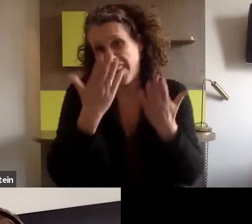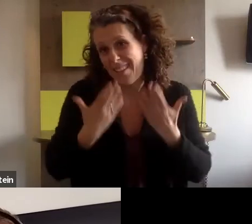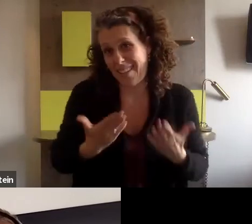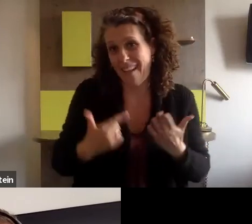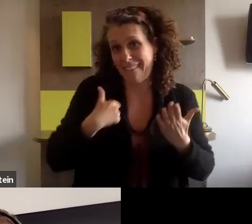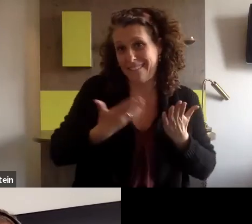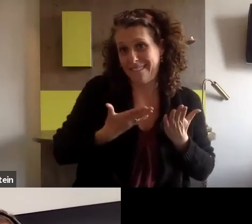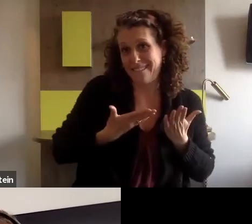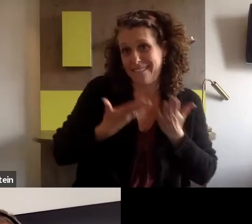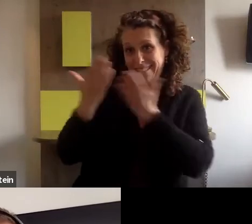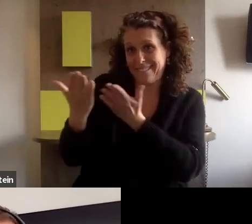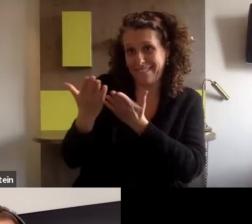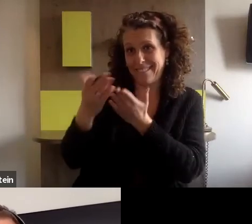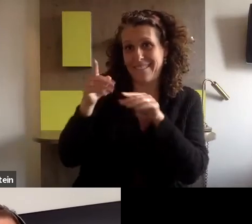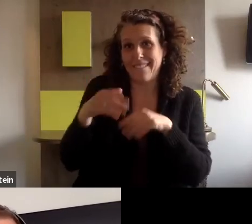to Tobias now.